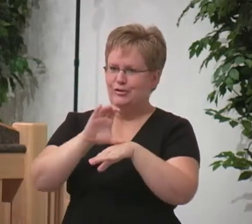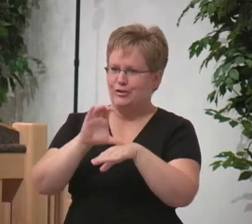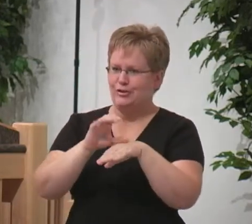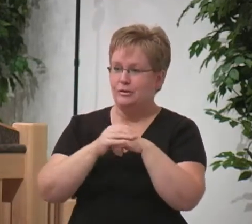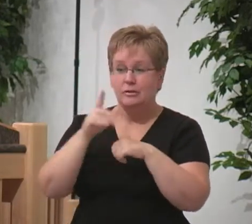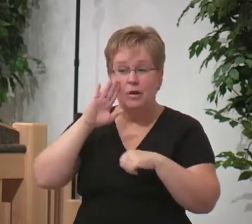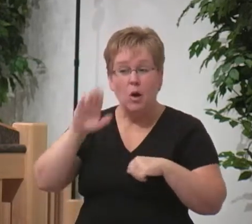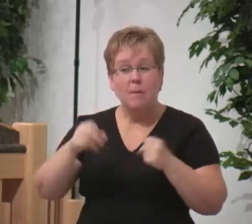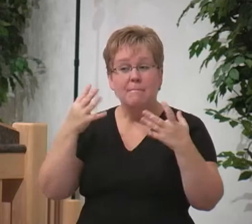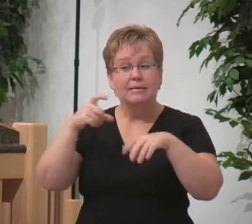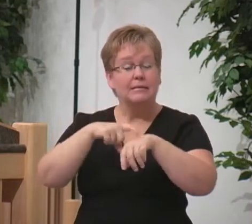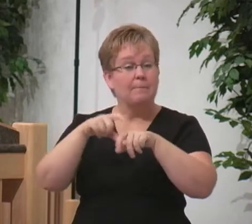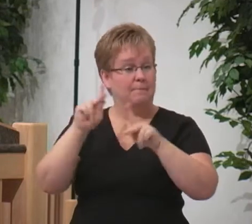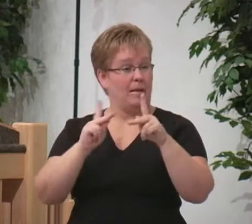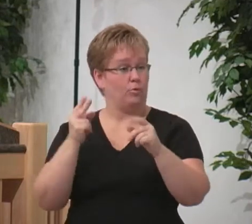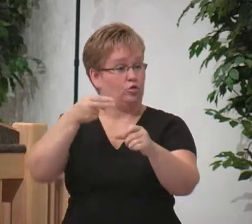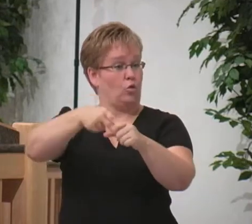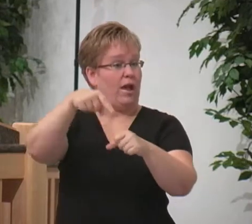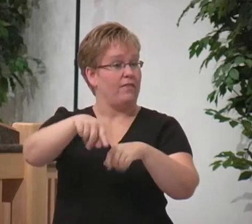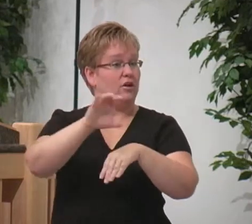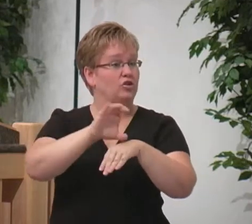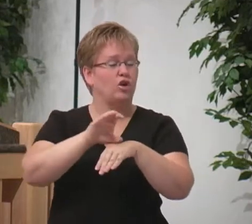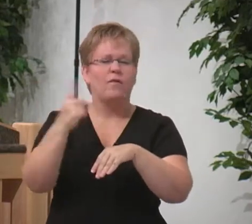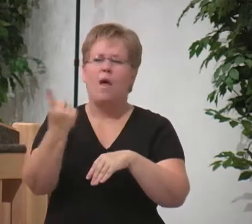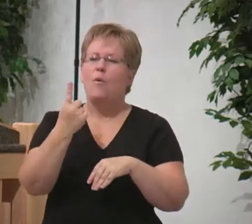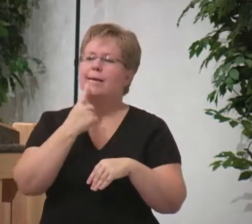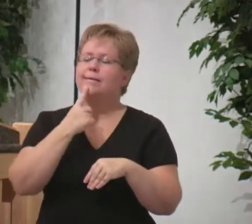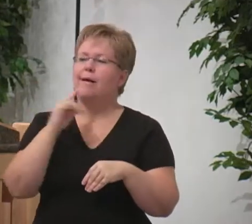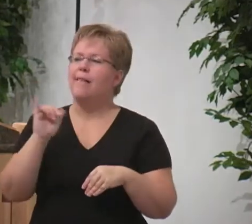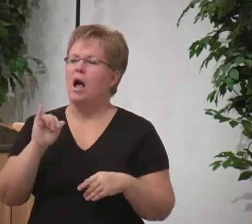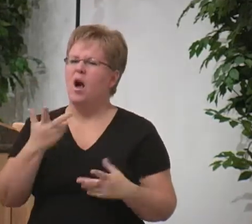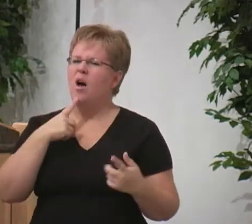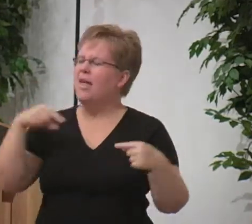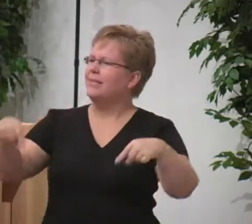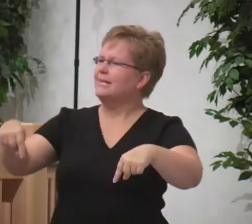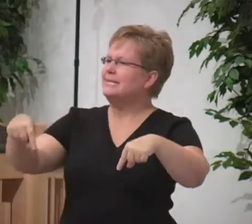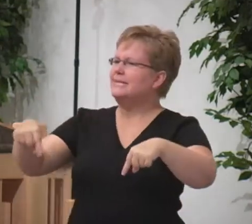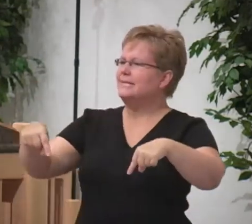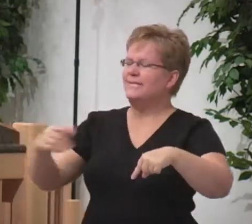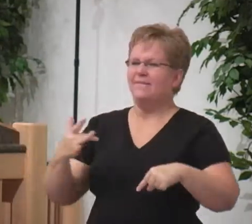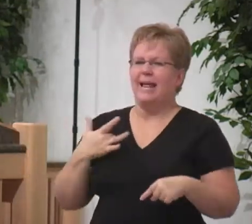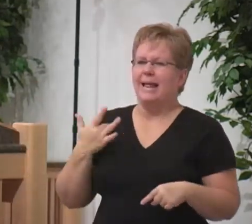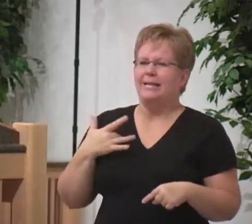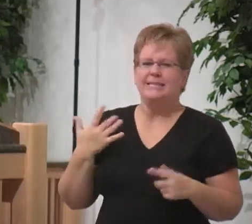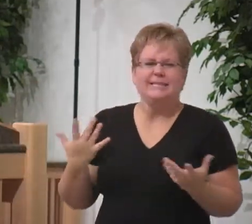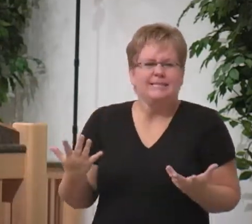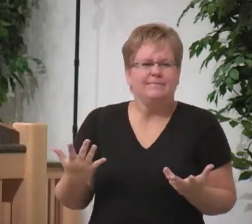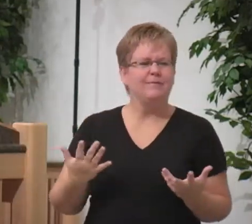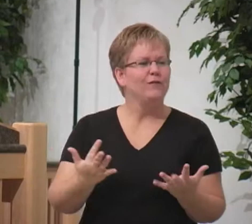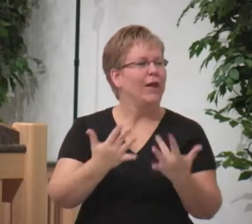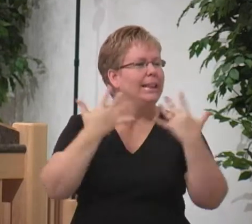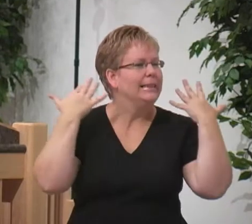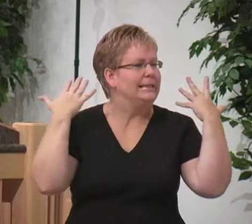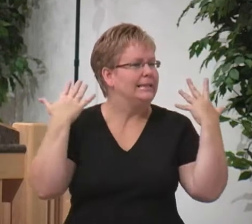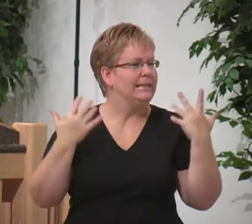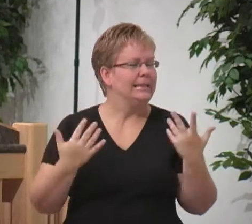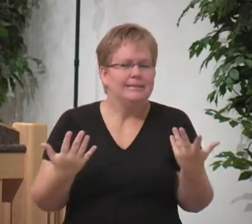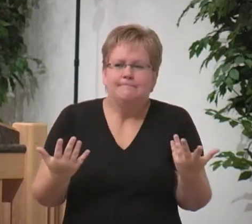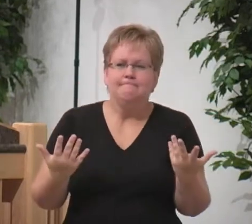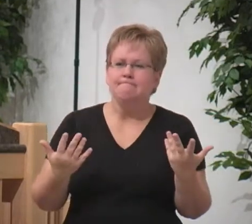when people join this church, they will say things like, "This place is just such a friendly place. I've felt a warm